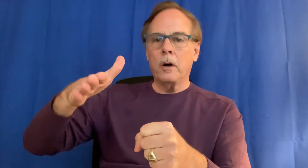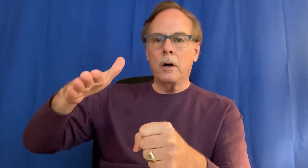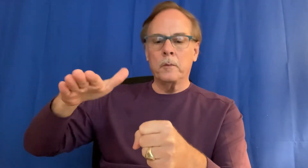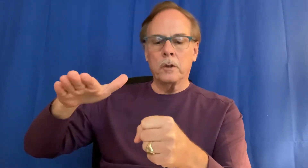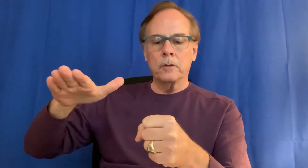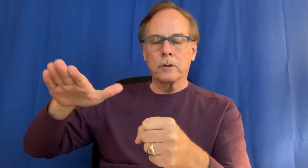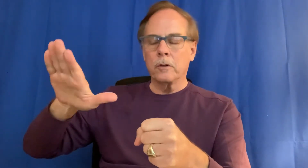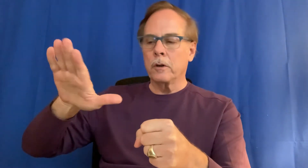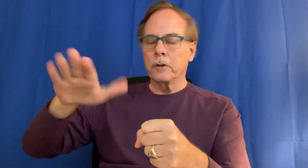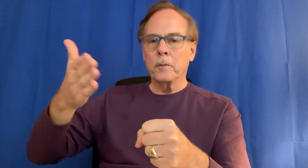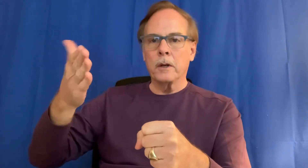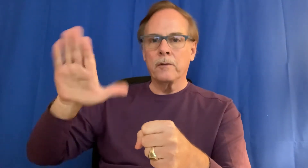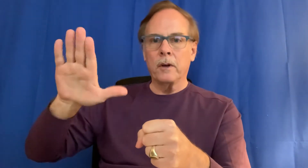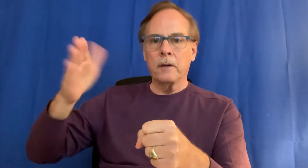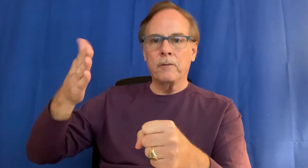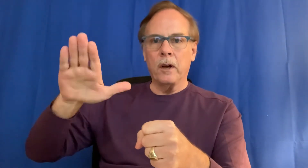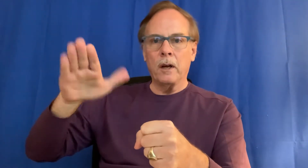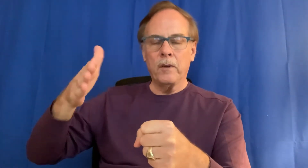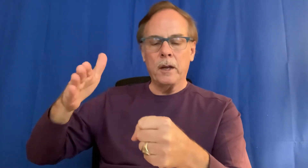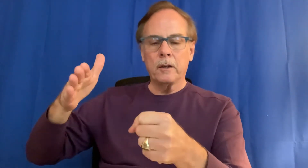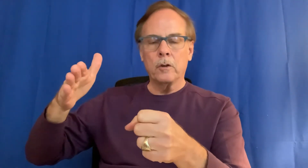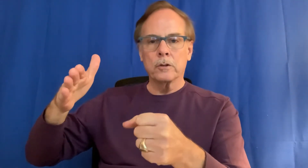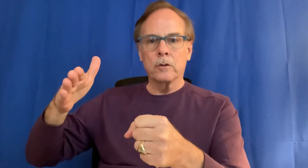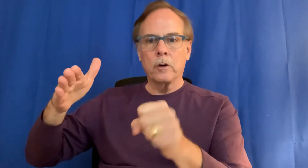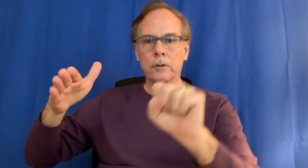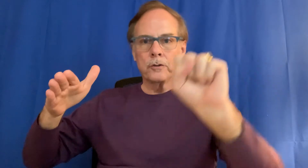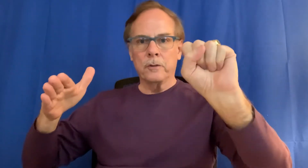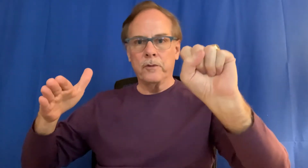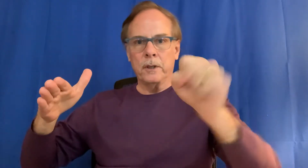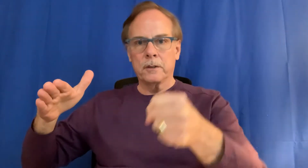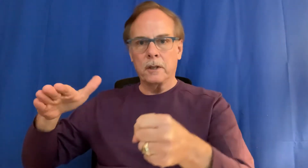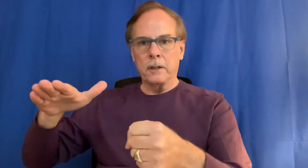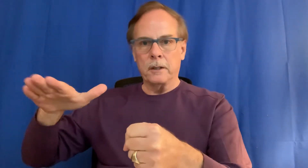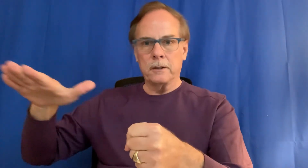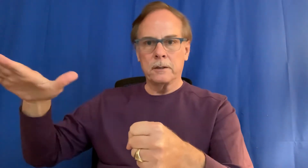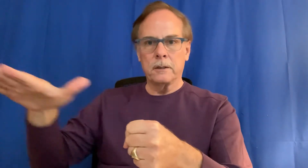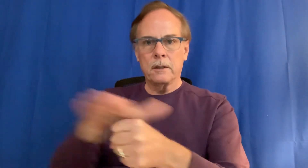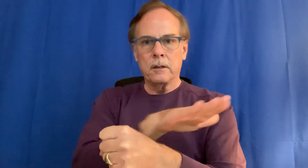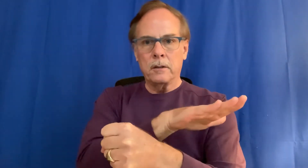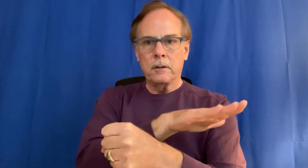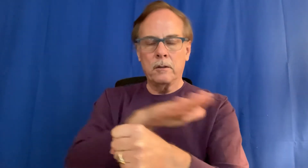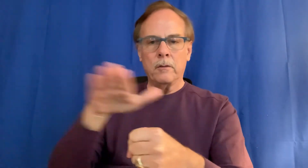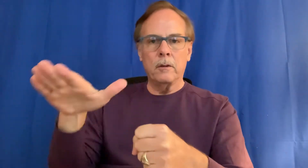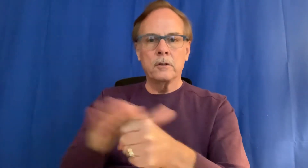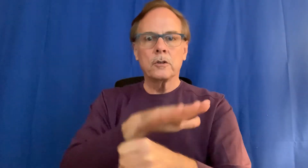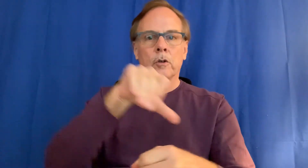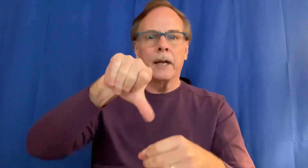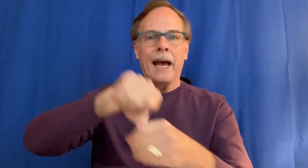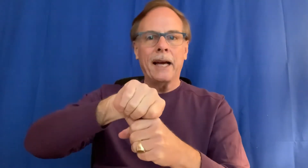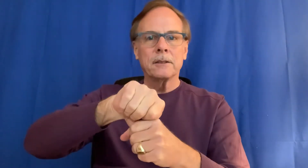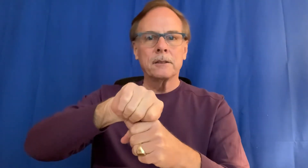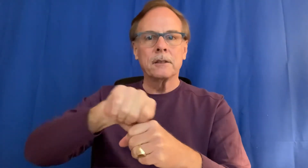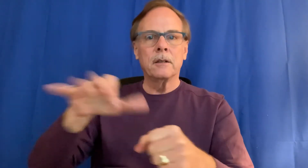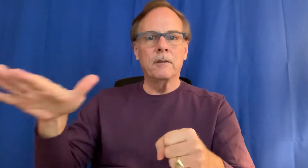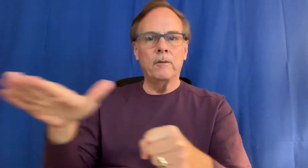palm goes across, your modified 5 hand goes across your fist like this. So gas, fill